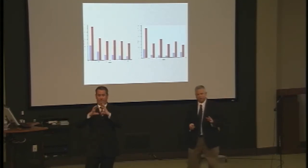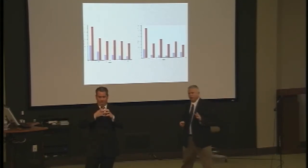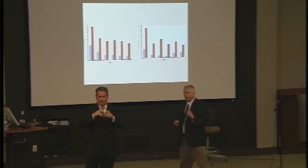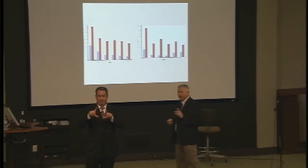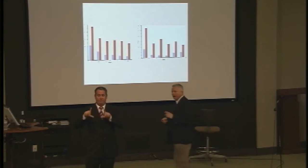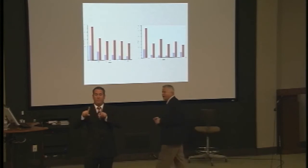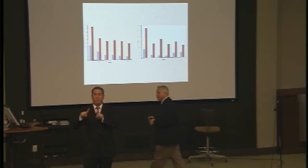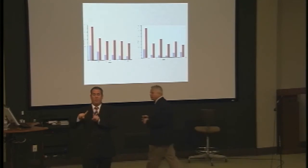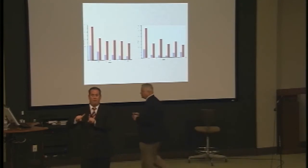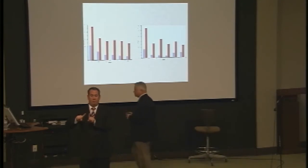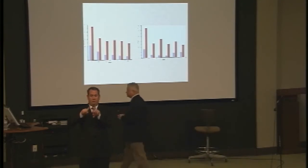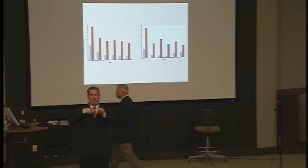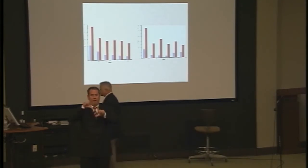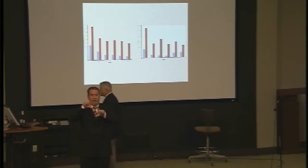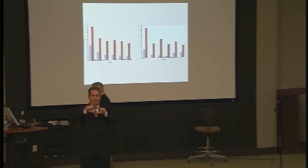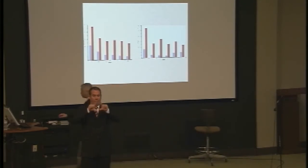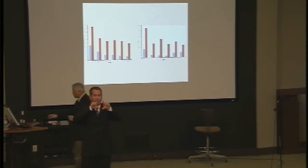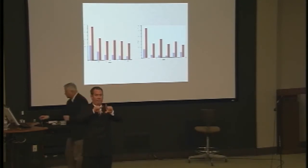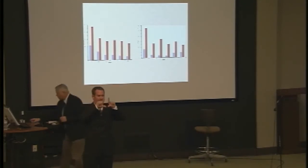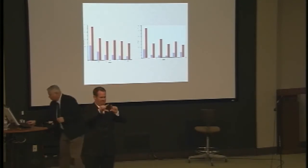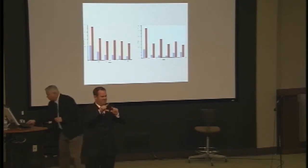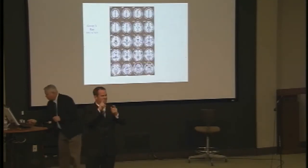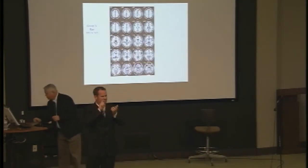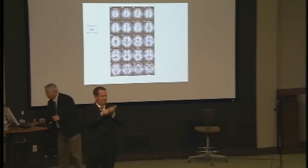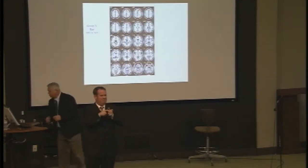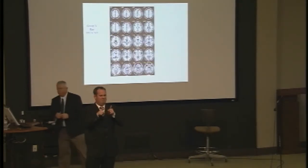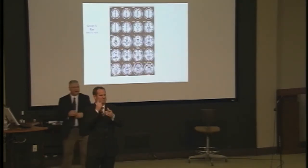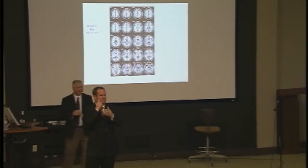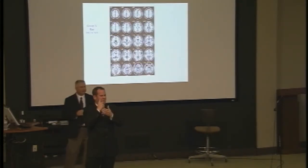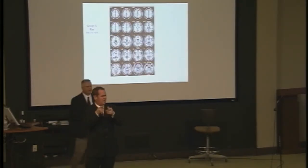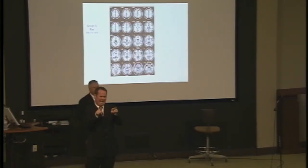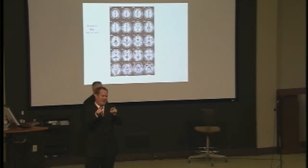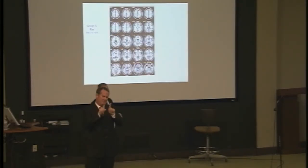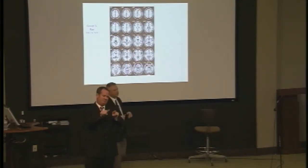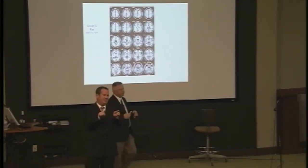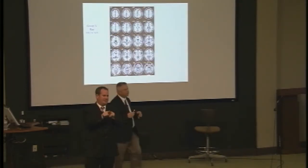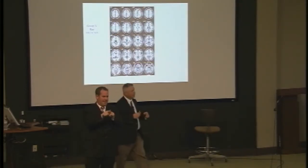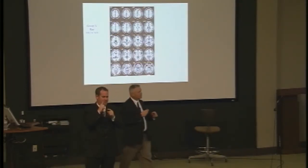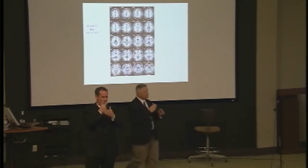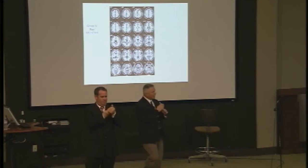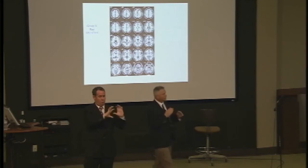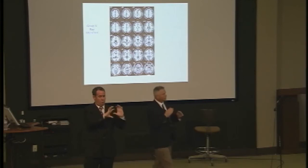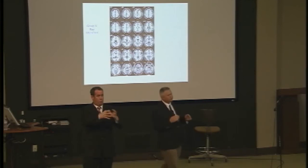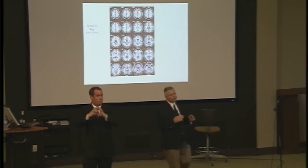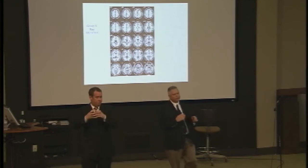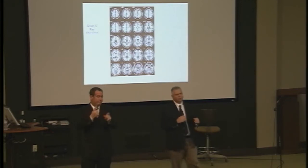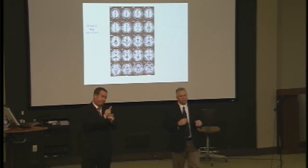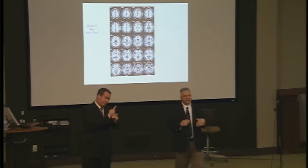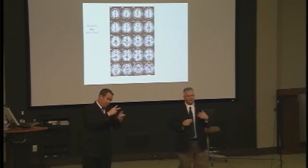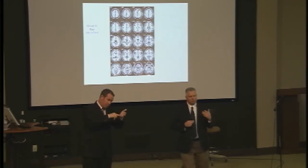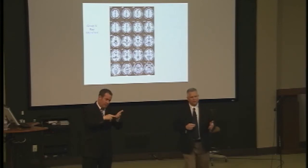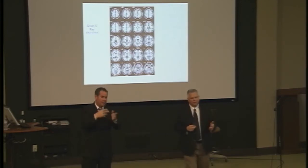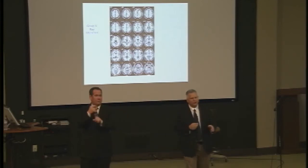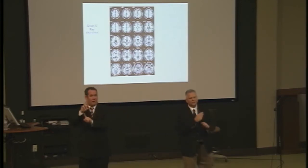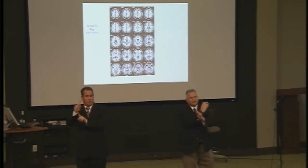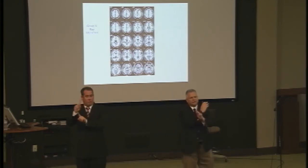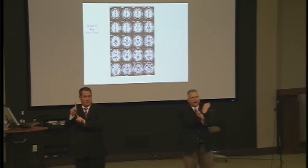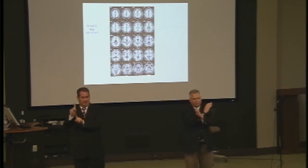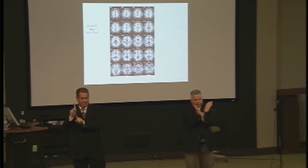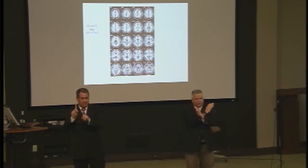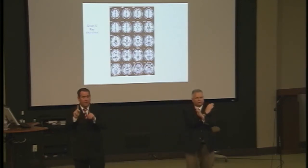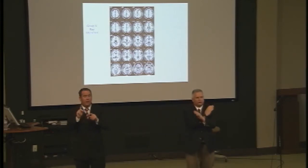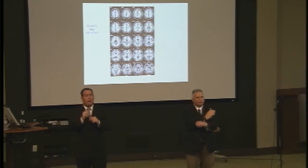direction. However, when you look at the brain, The interaction between groups and repetition